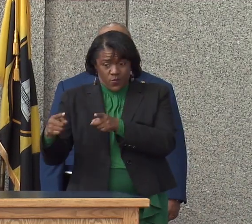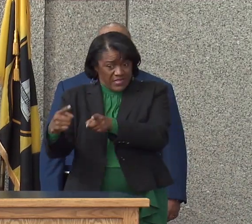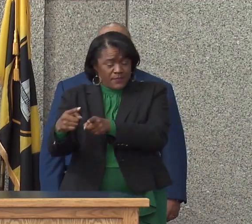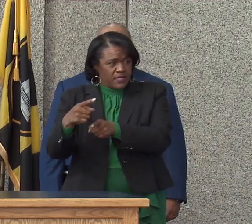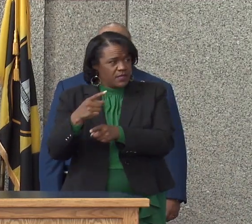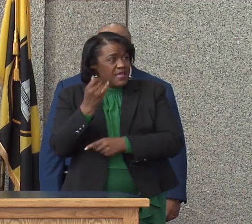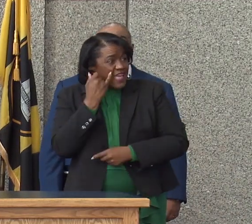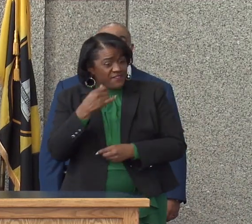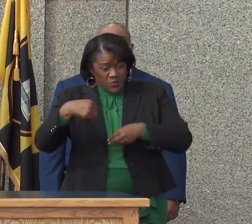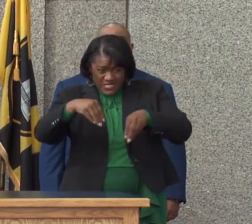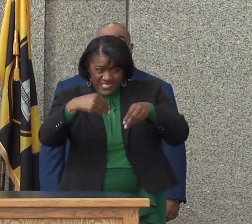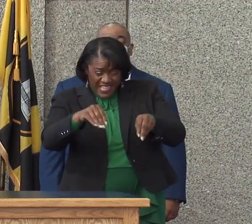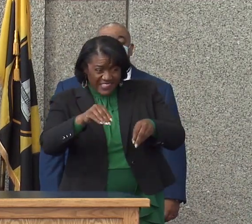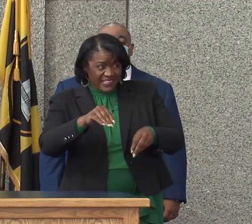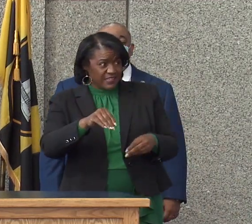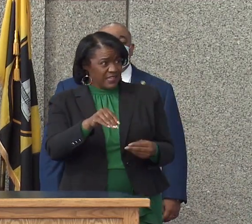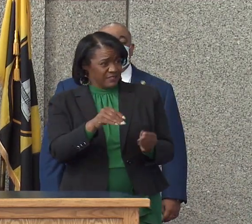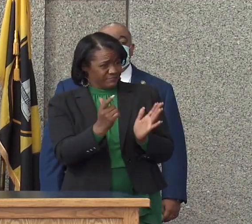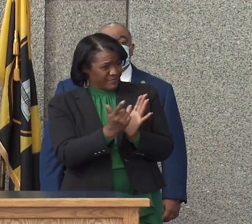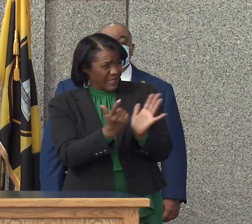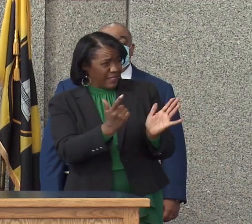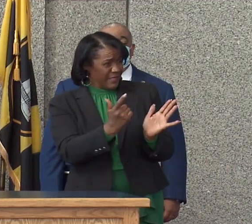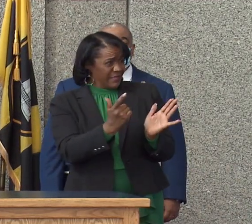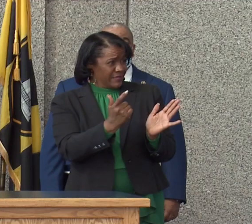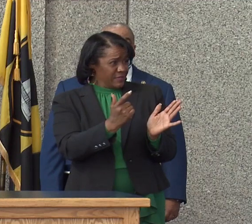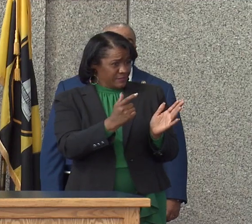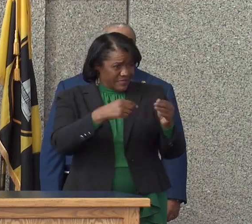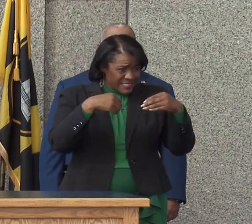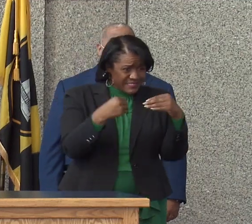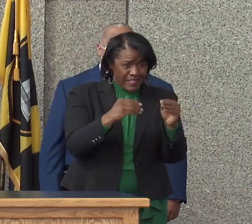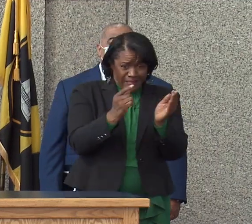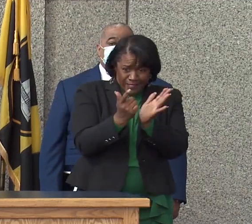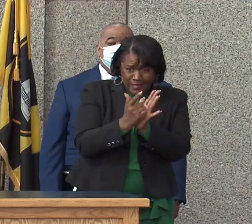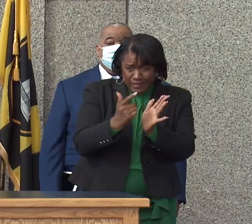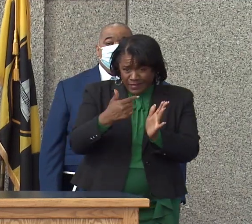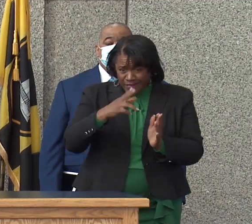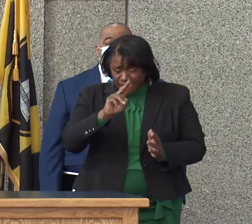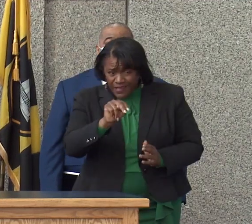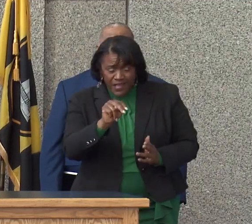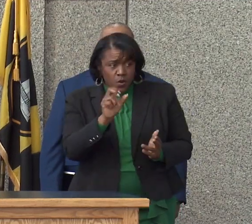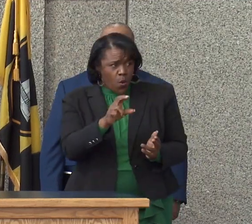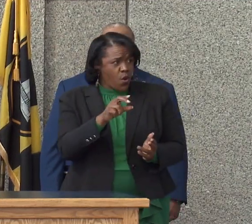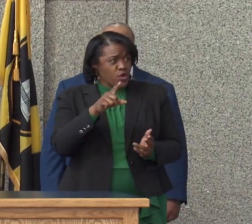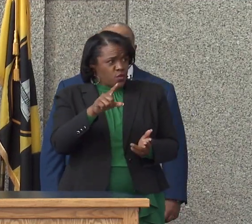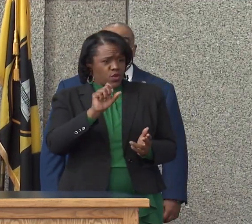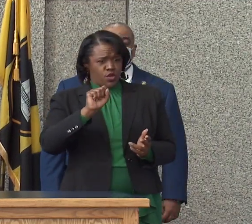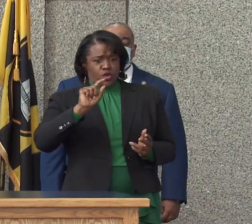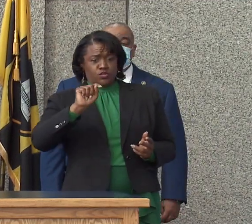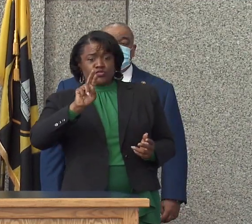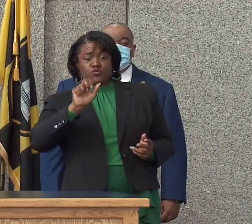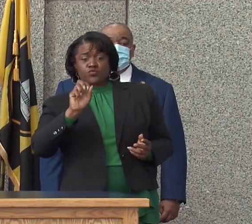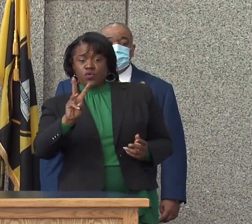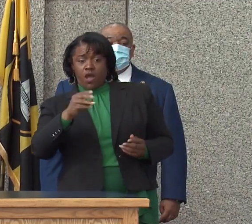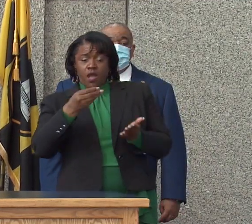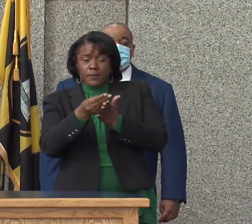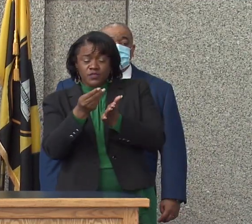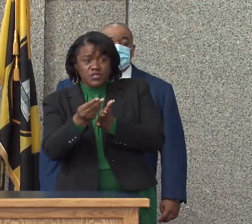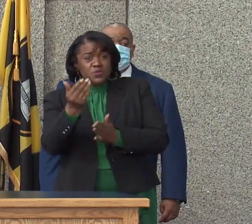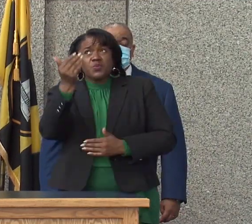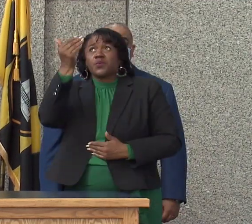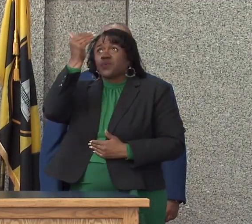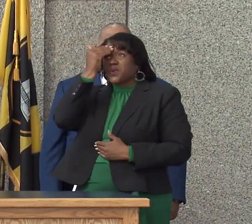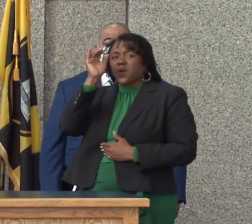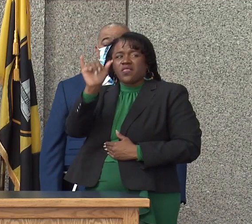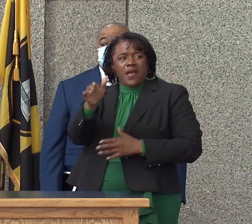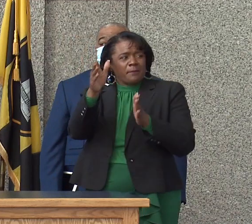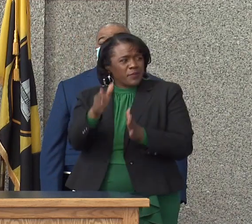If you are selling a weapon illegally or trafficking a weapon illegally or even straw purchasing a weapon, knowing that the person you're